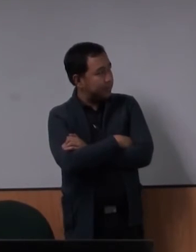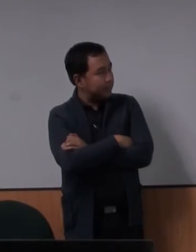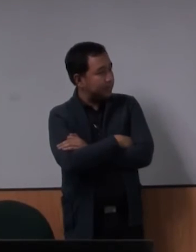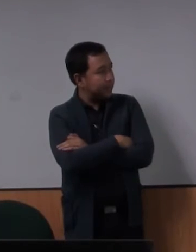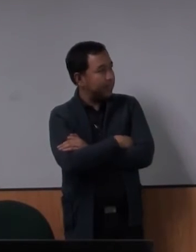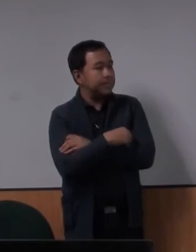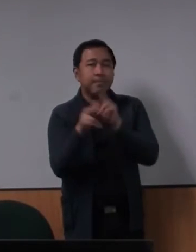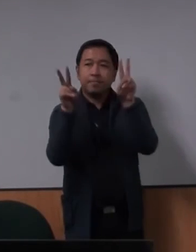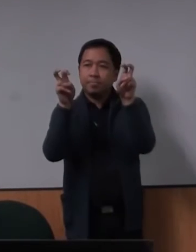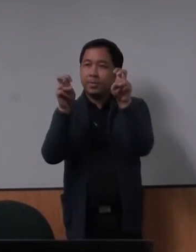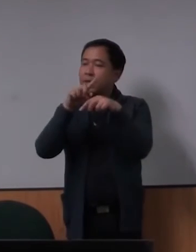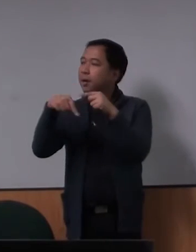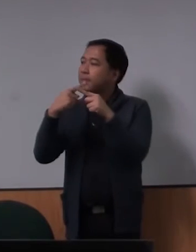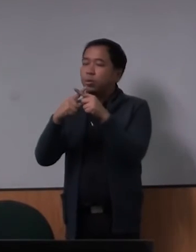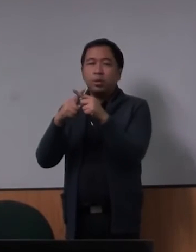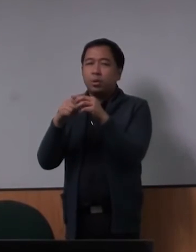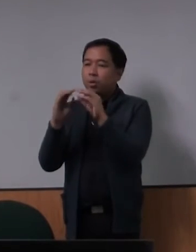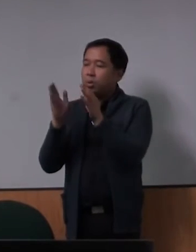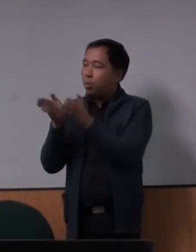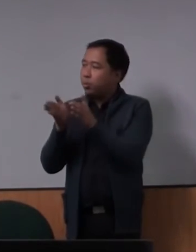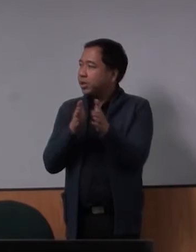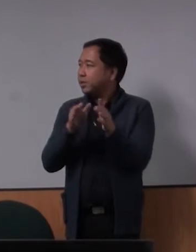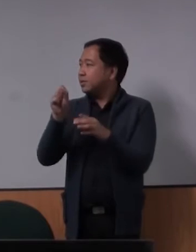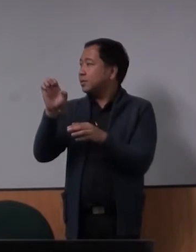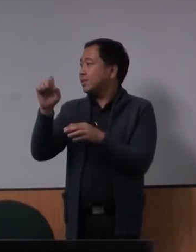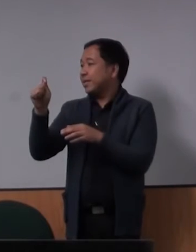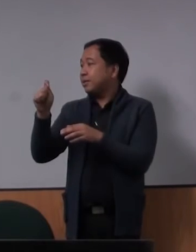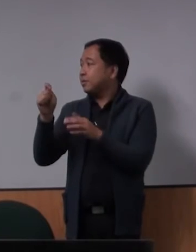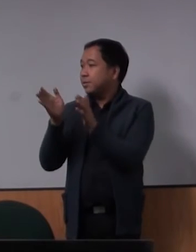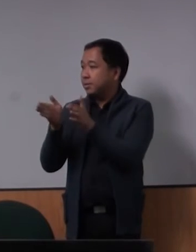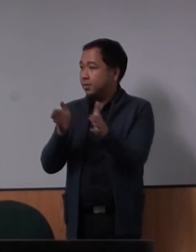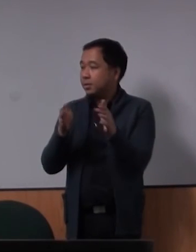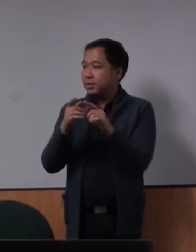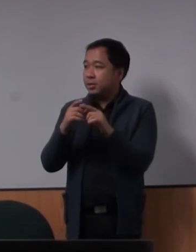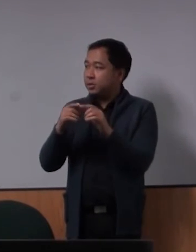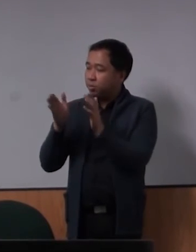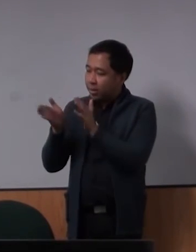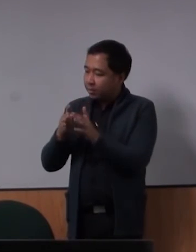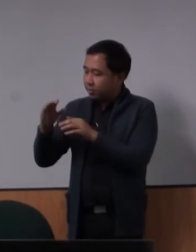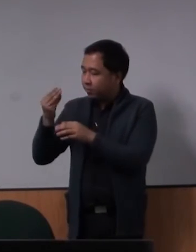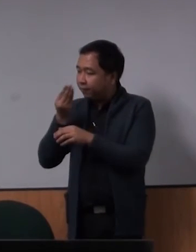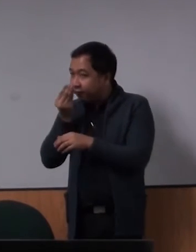the topic is yung ordering sets from least to greatest.